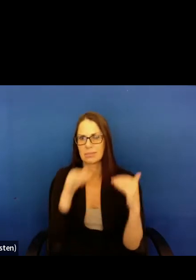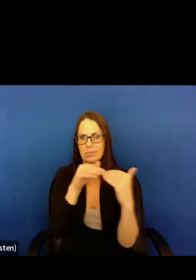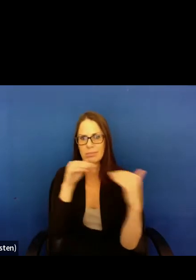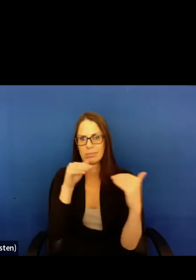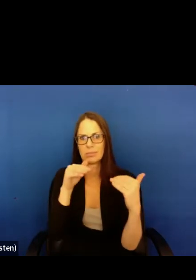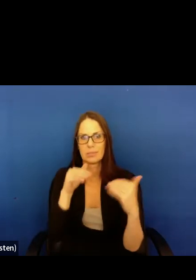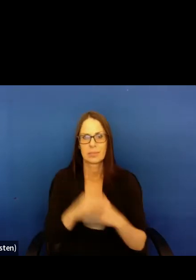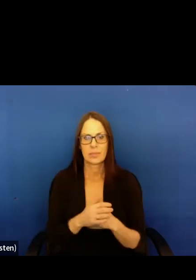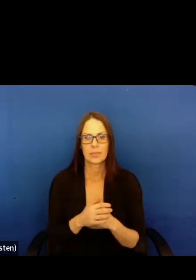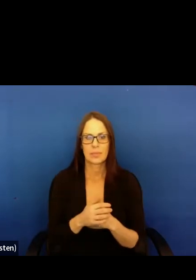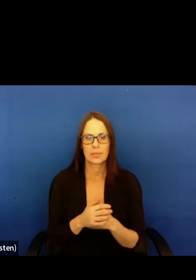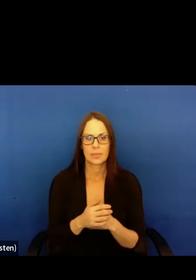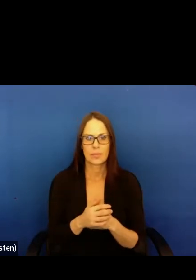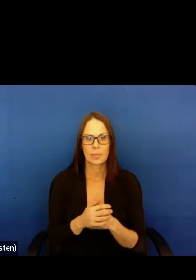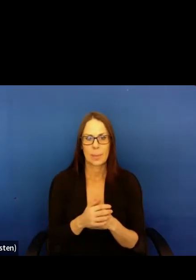Exterior,